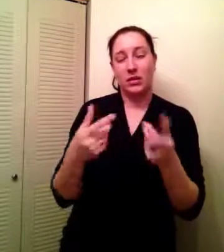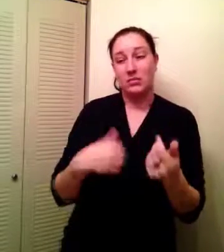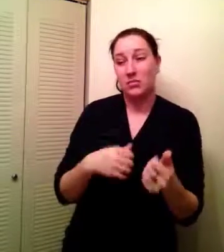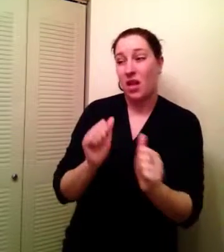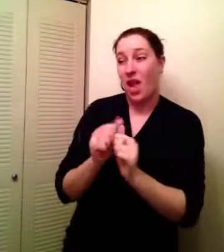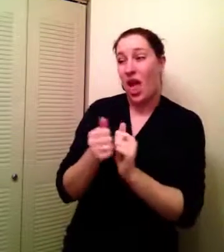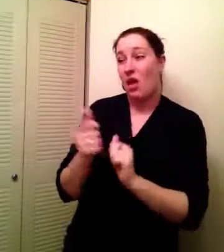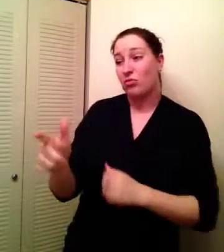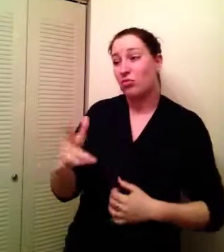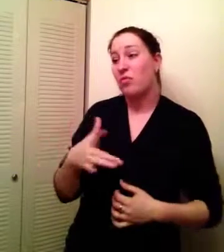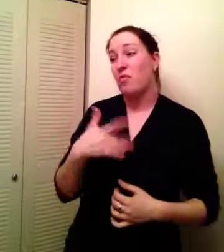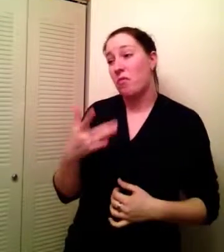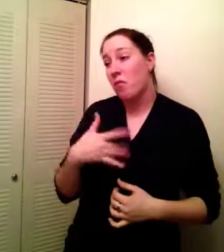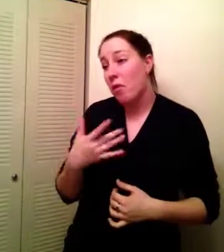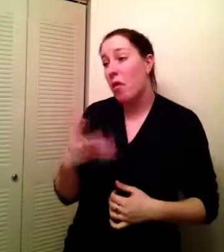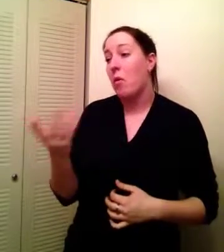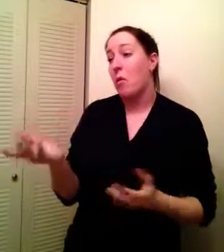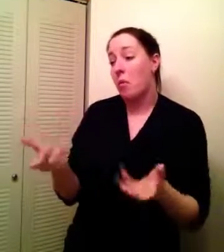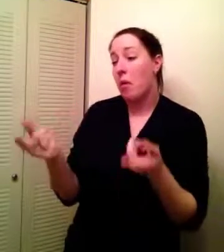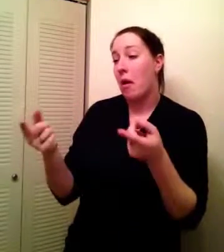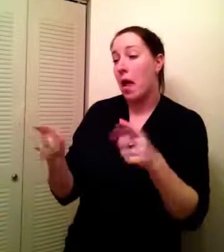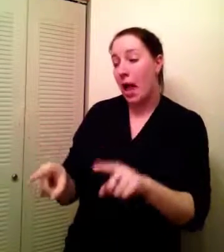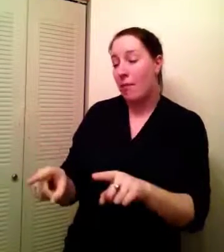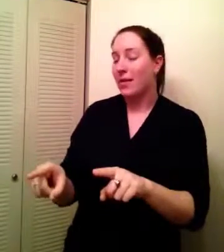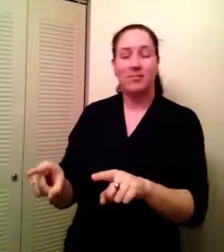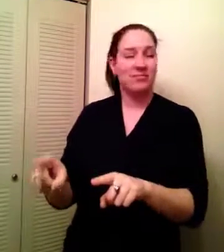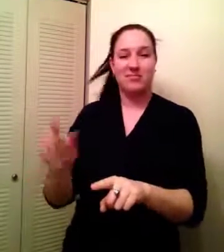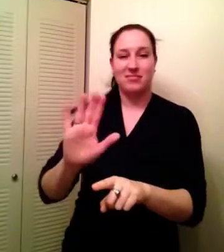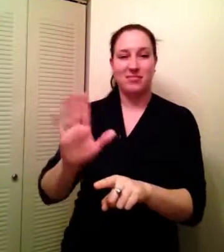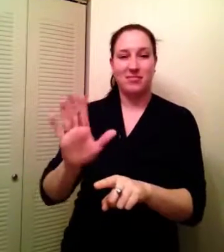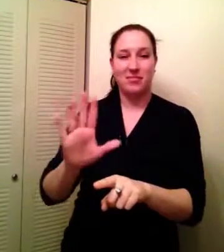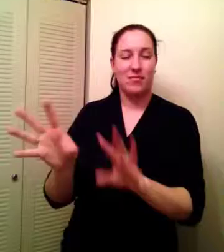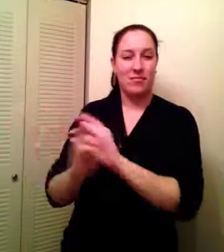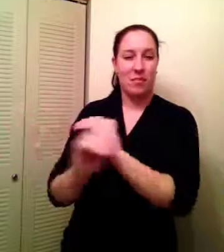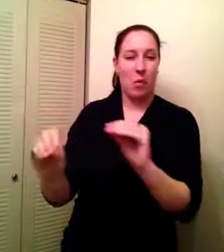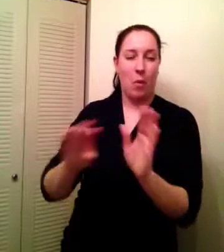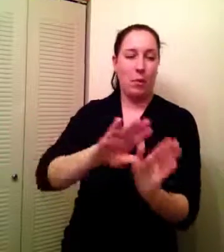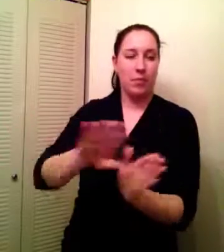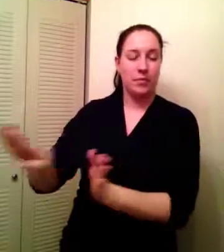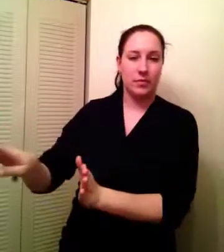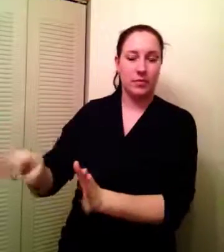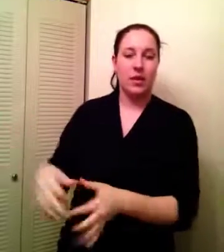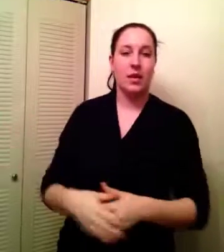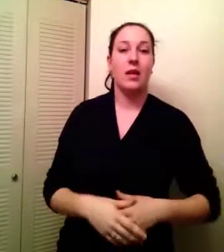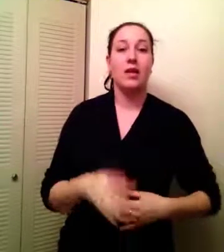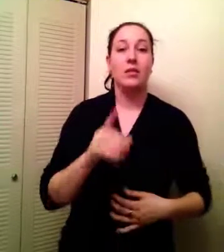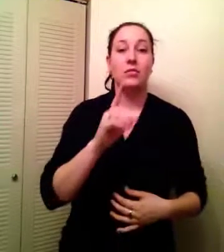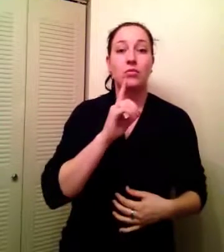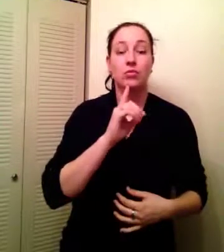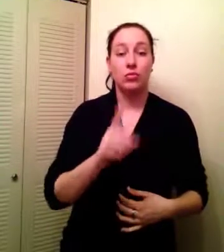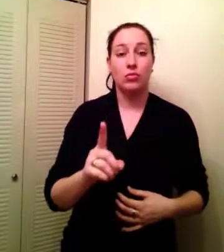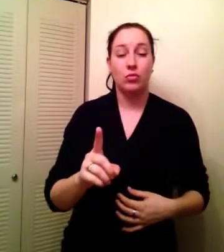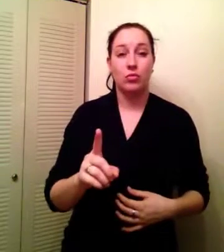corny. In actuality, it's people having a conversation about the impact of that crime, to make the person understand what they did,